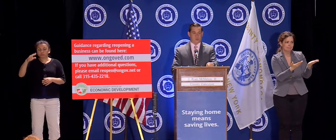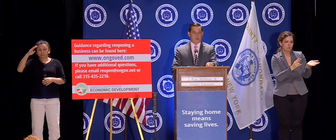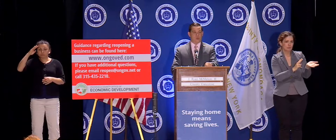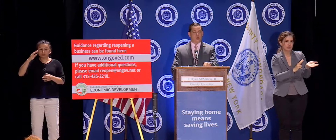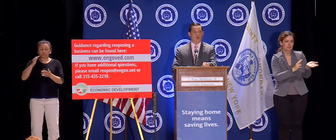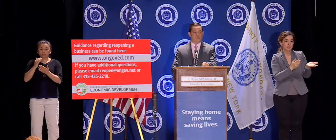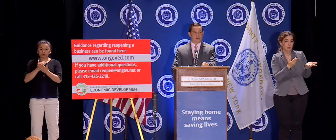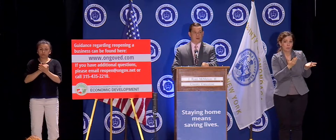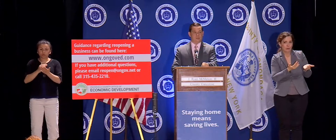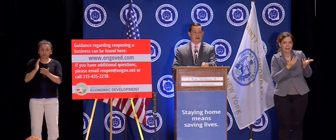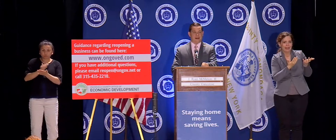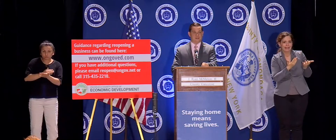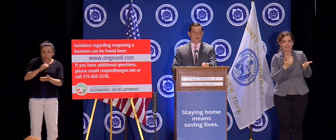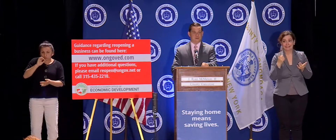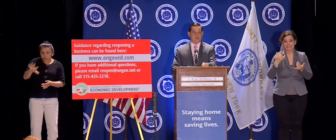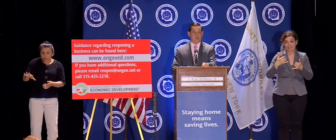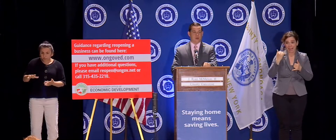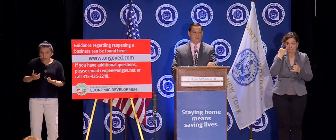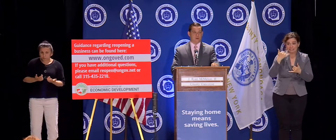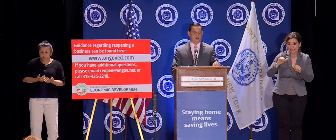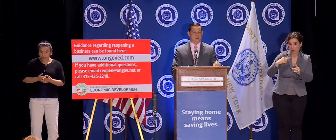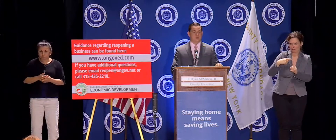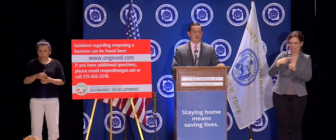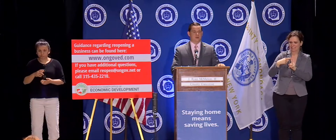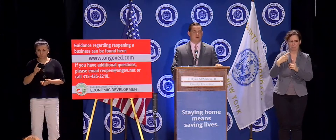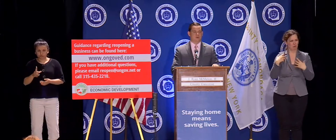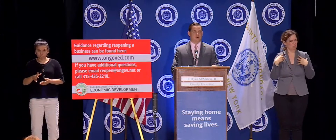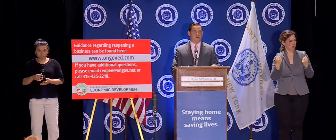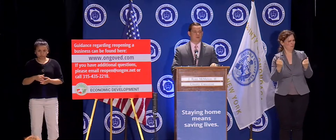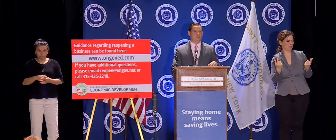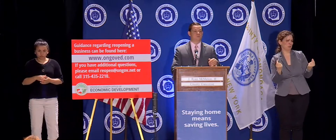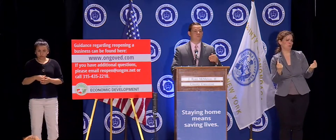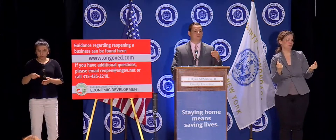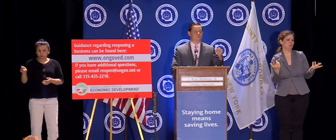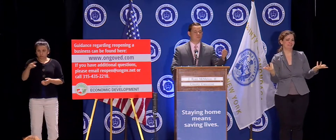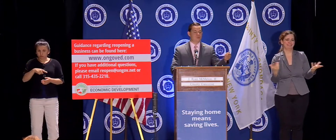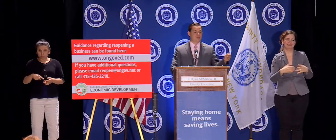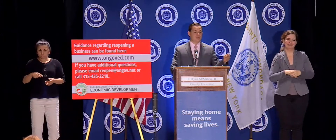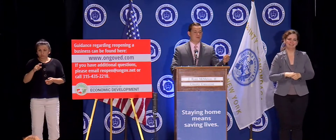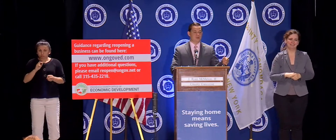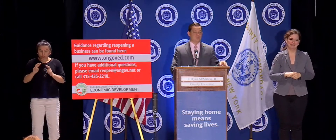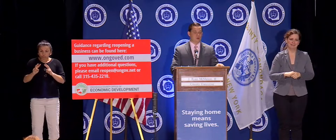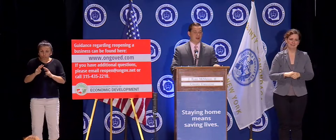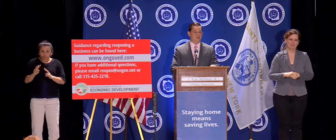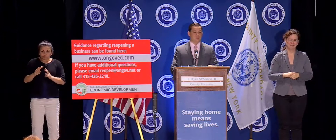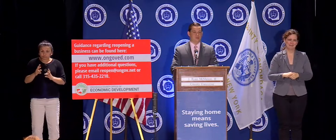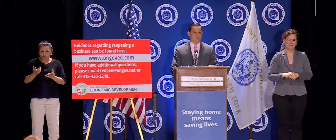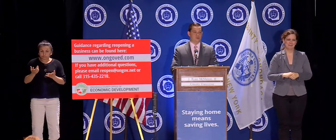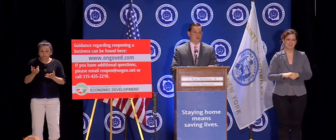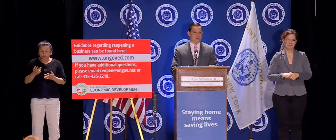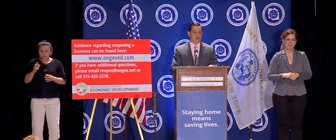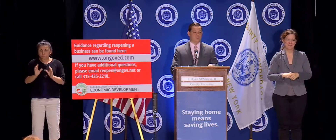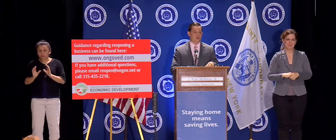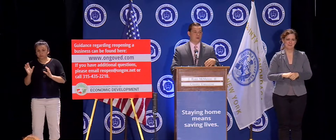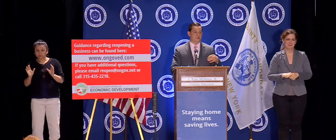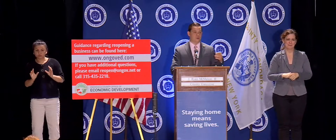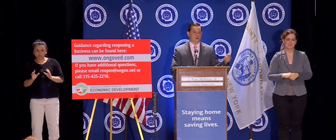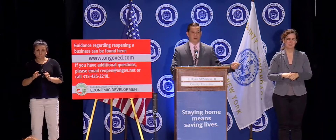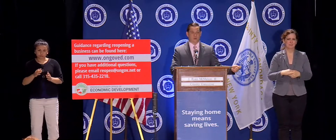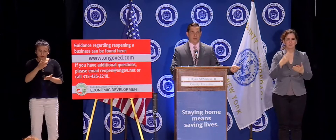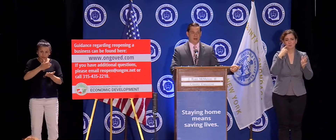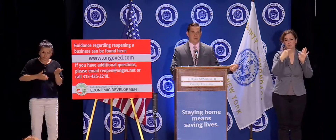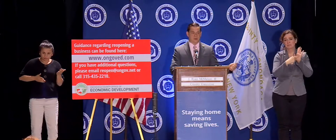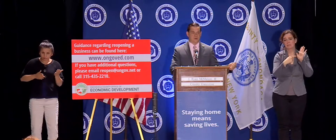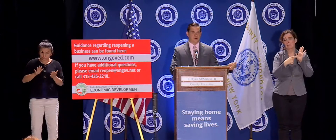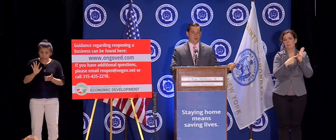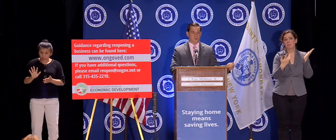to COVID positive recoveries. They're referring to if you are having a surgery and you're going to go